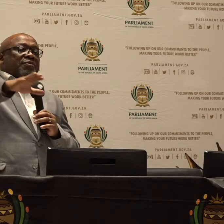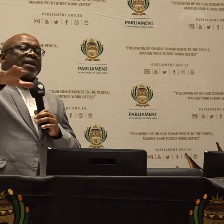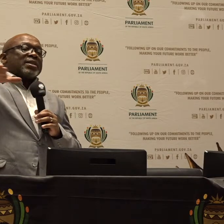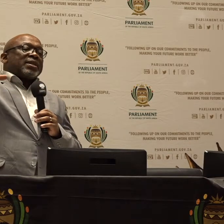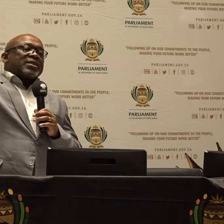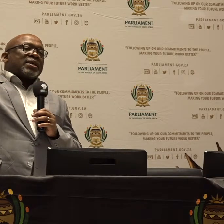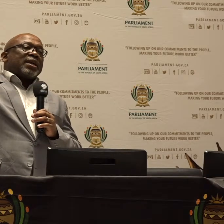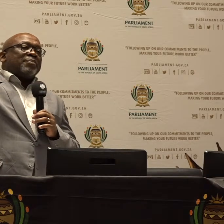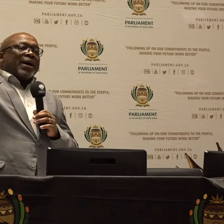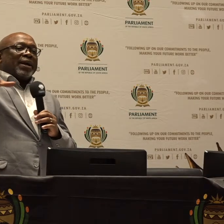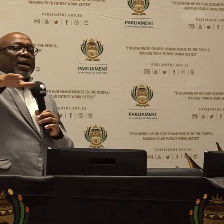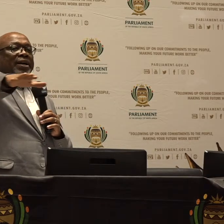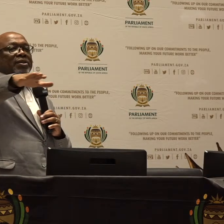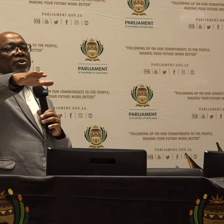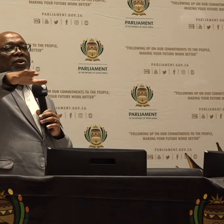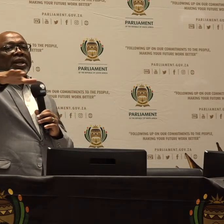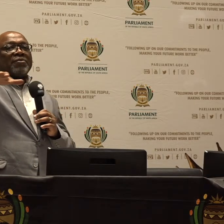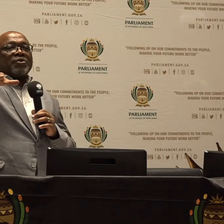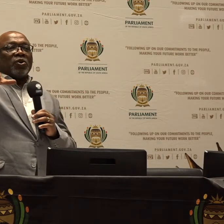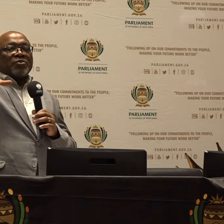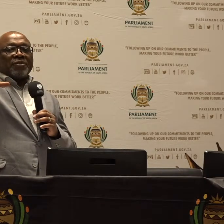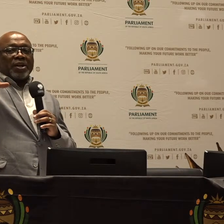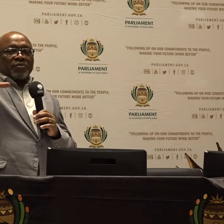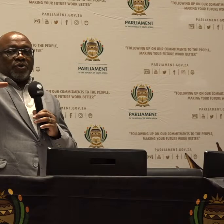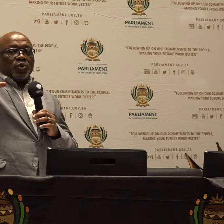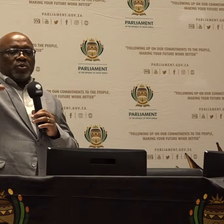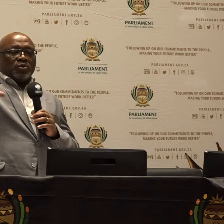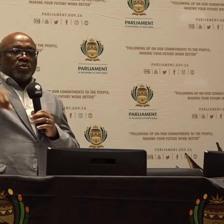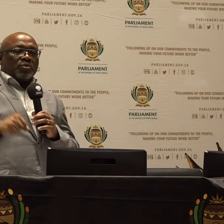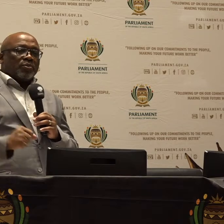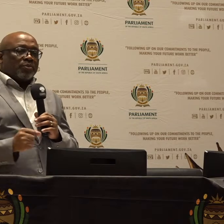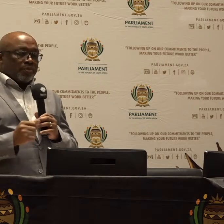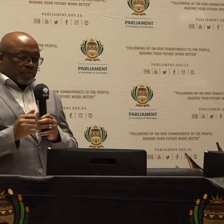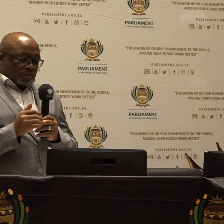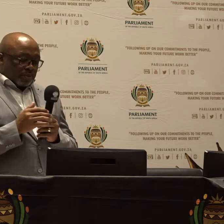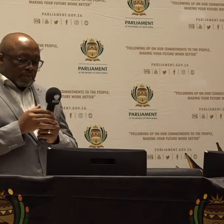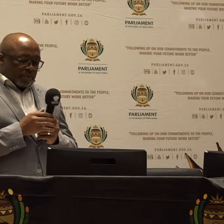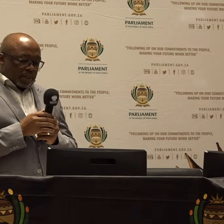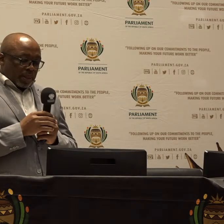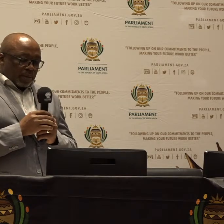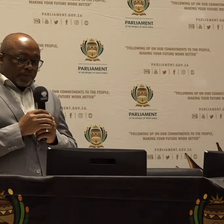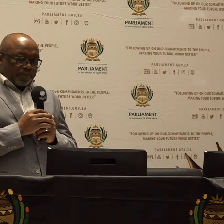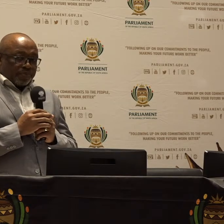on the front desk here my right your left or in front of you